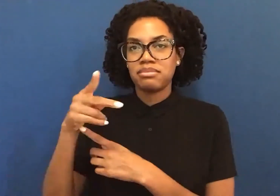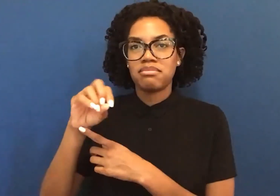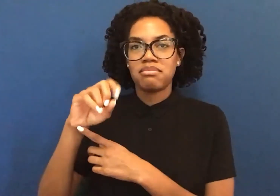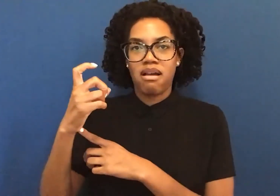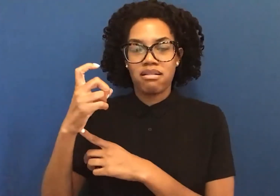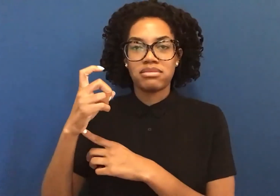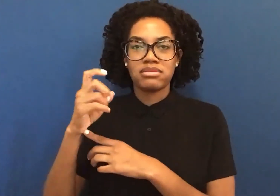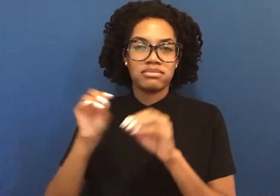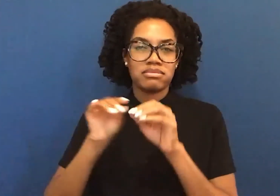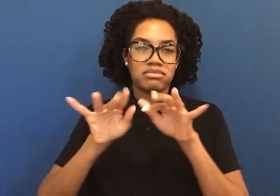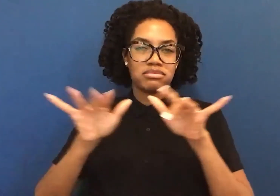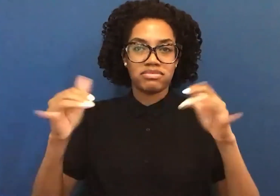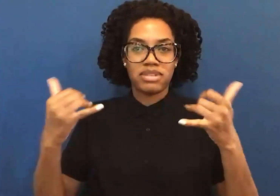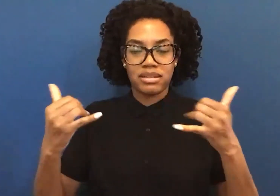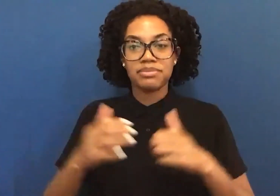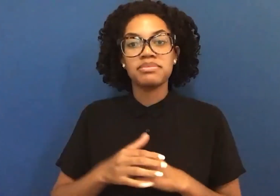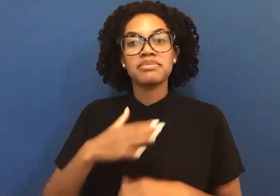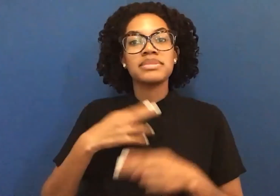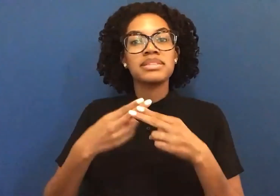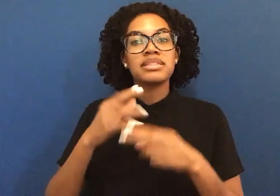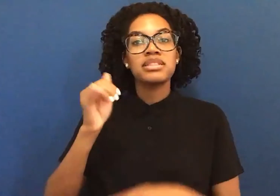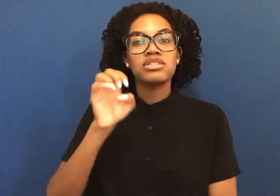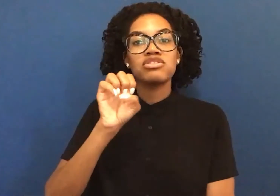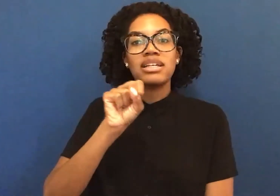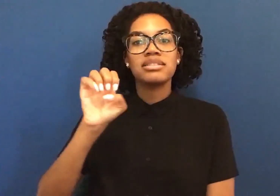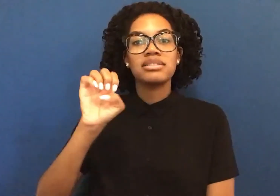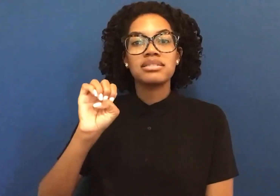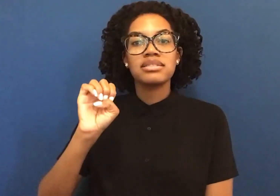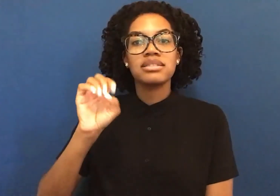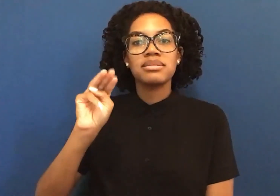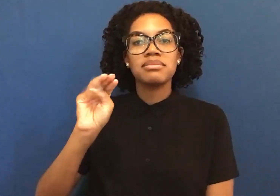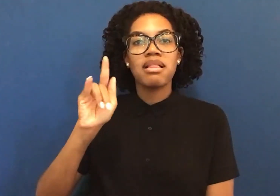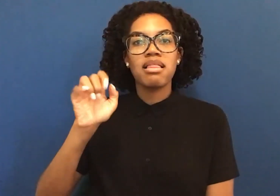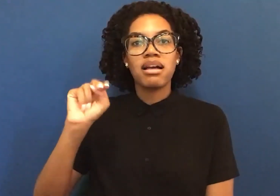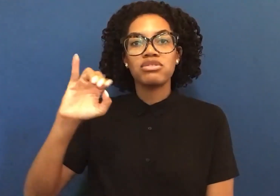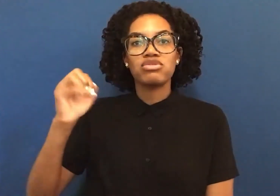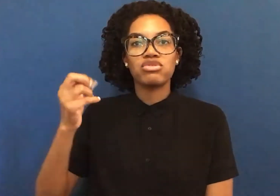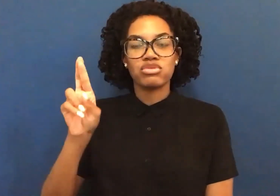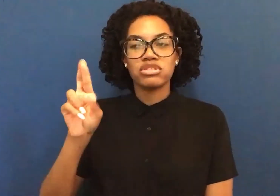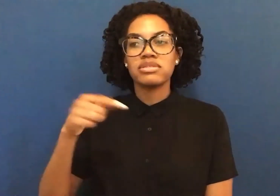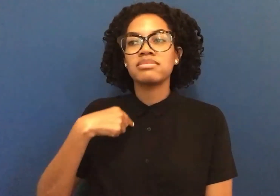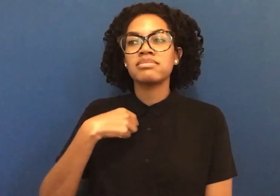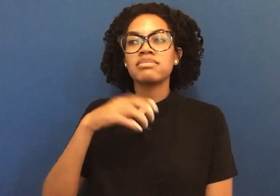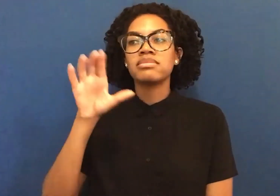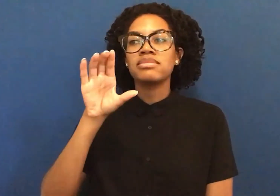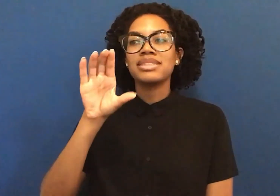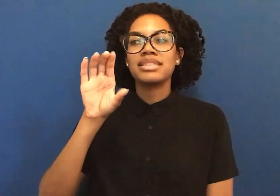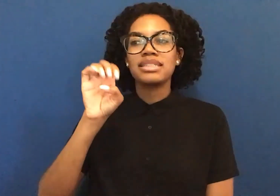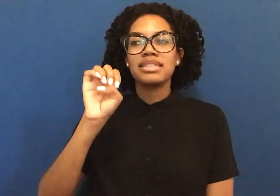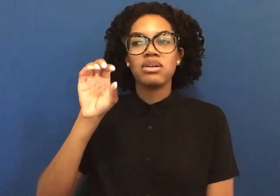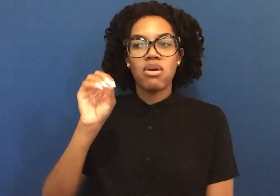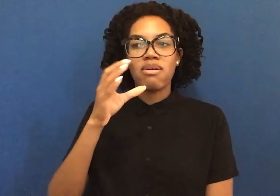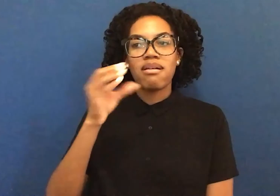AIDS United, and it's my pleasure to co-moderate this, our 5th virtual AIDSWatch and the 3rd ever in the